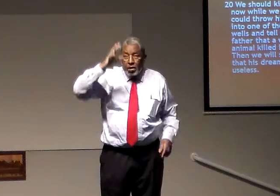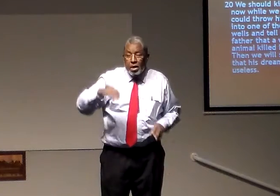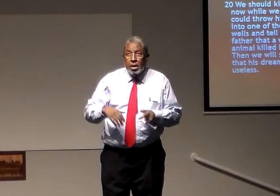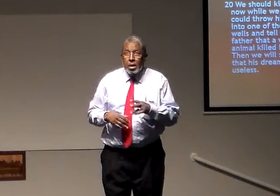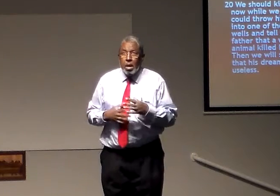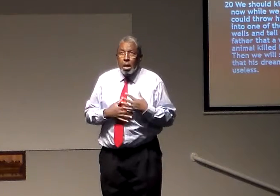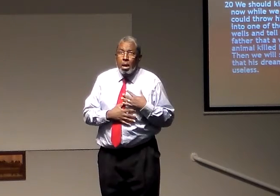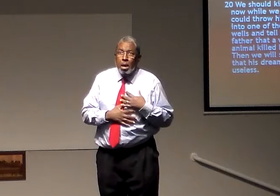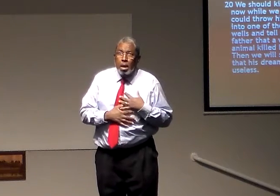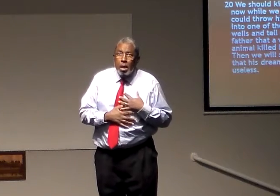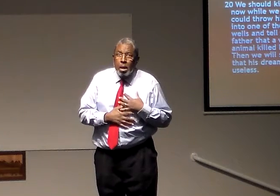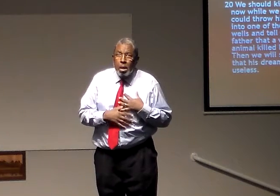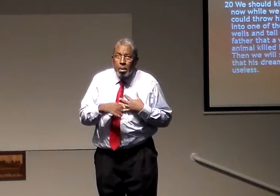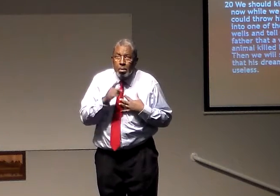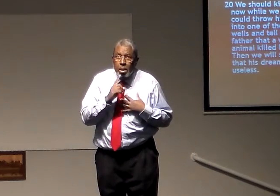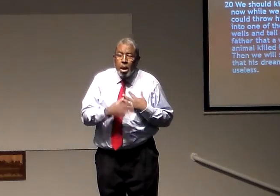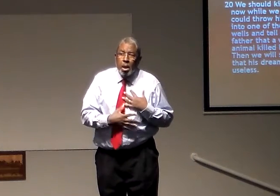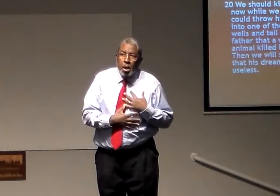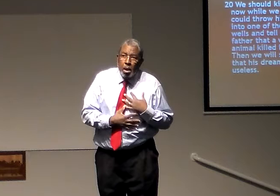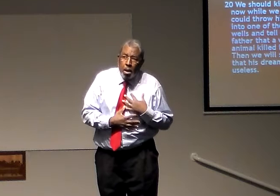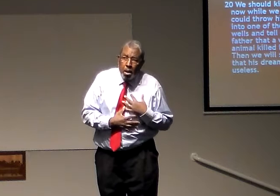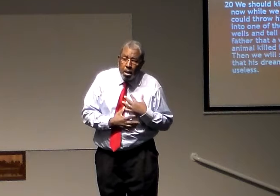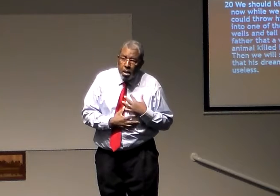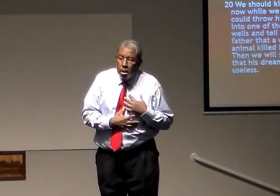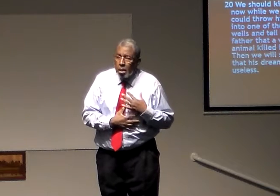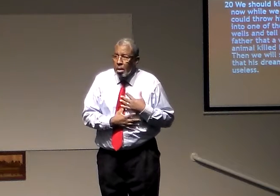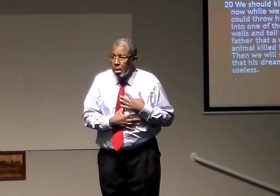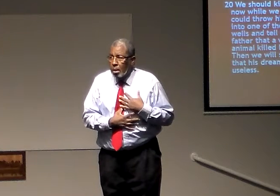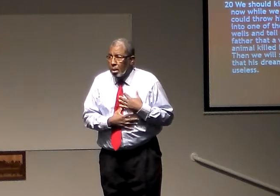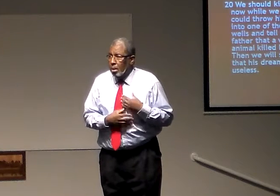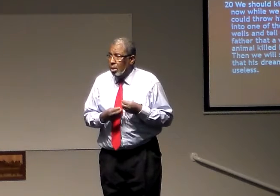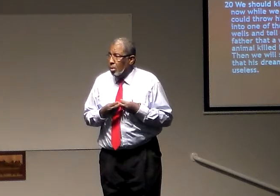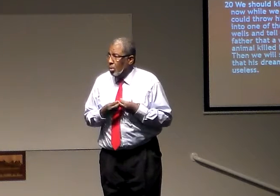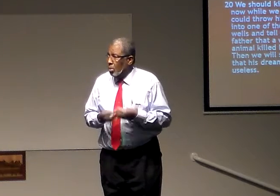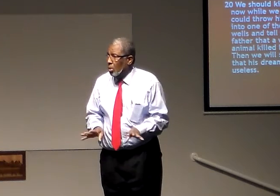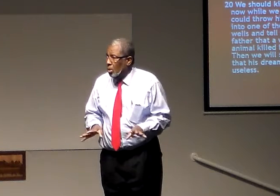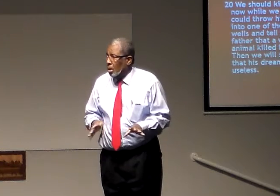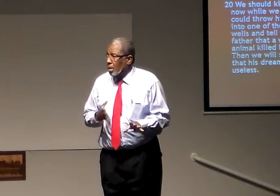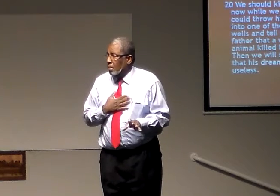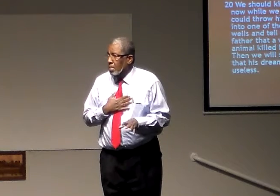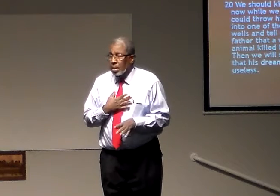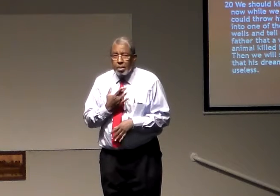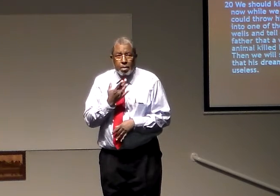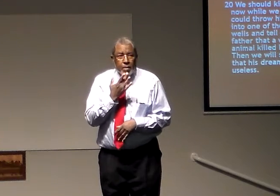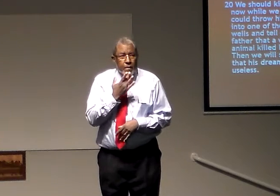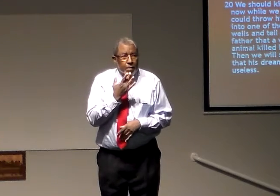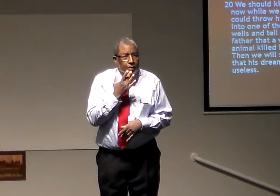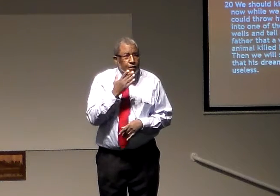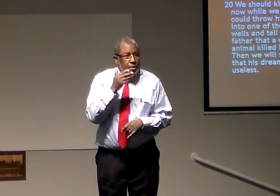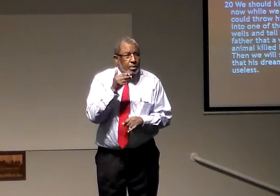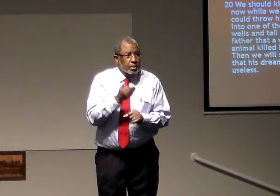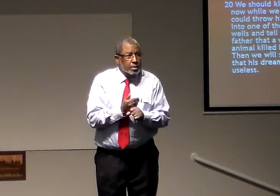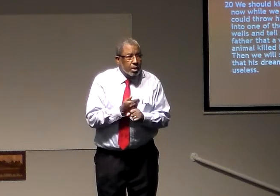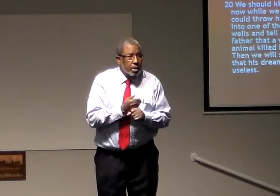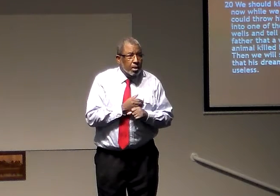What did the father? Oh, really? Oh, I lost my favorite